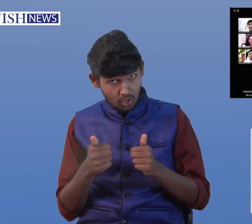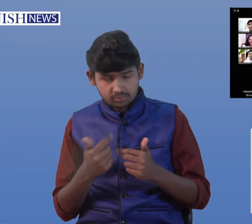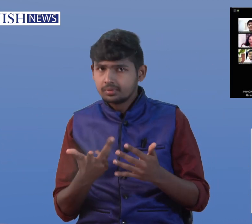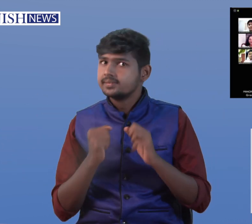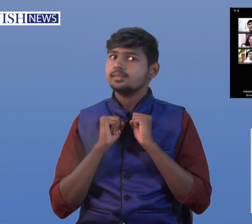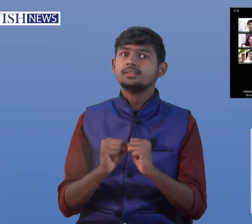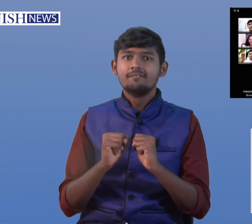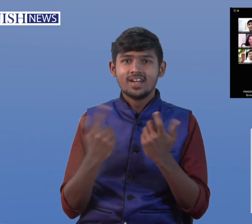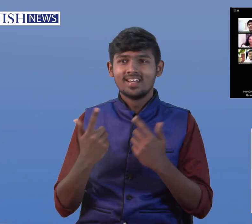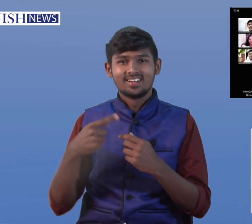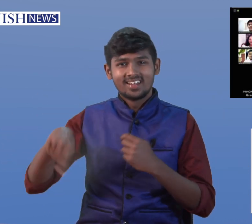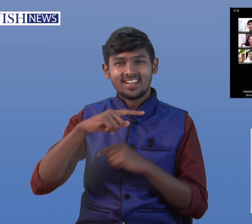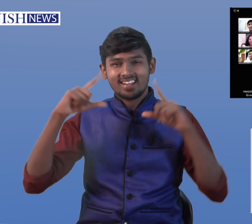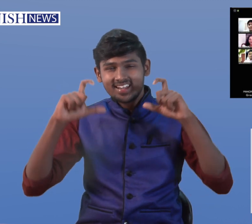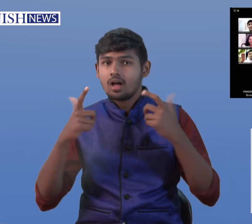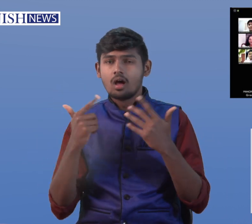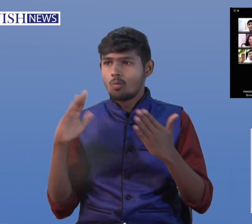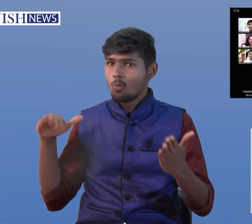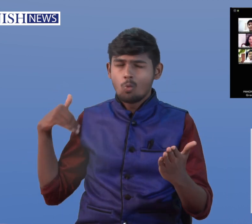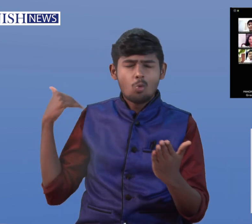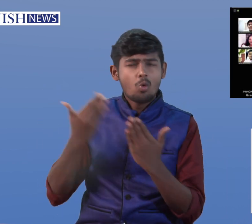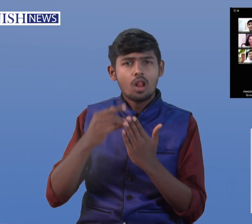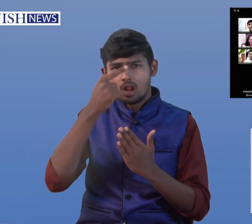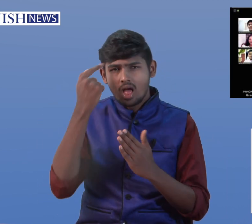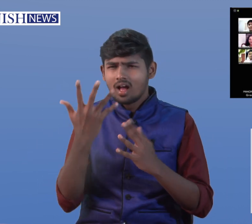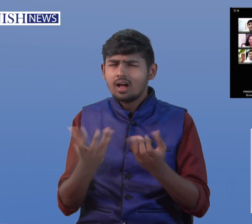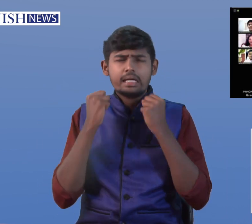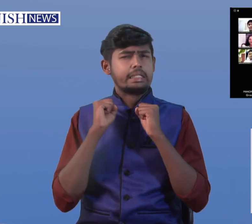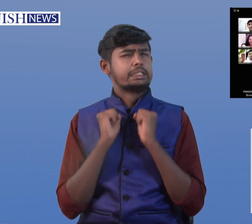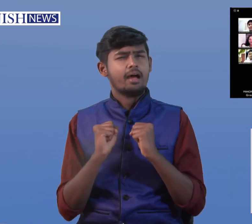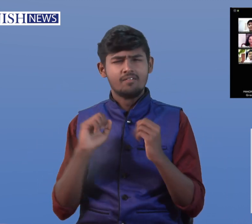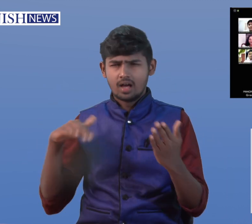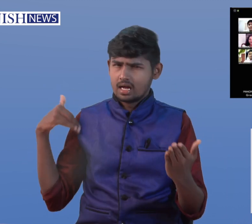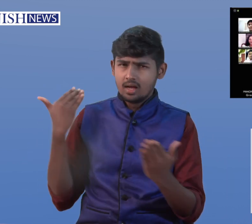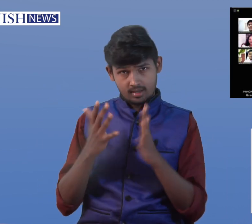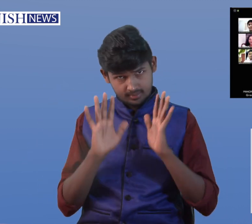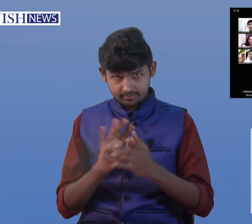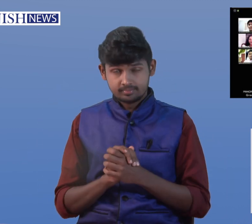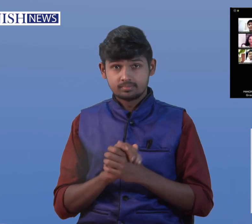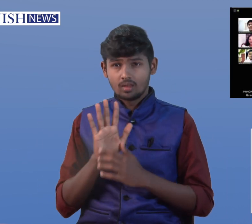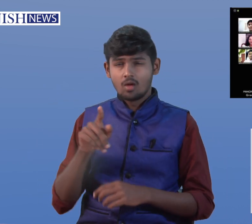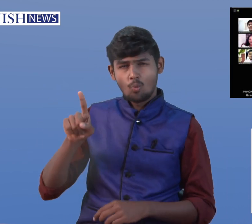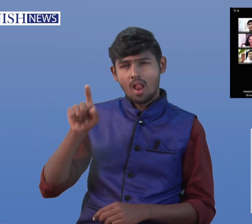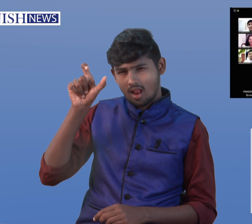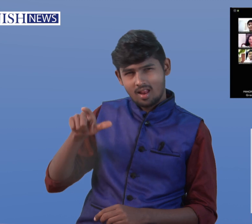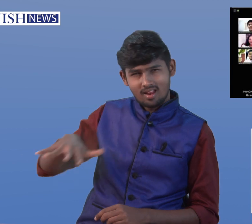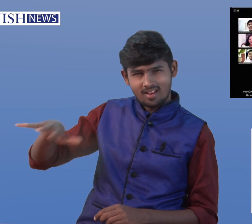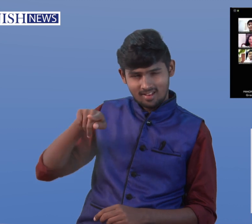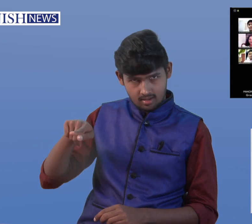Due to the pandemic, most of the students did not get chance to meet their classmates and to take class photos. A studio in